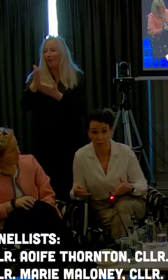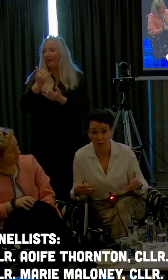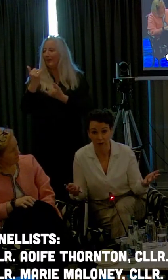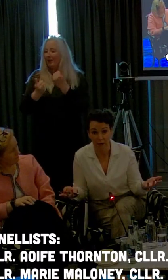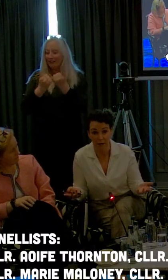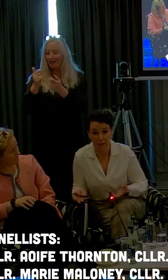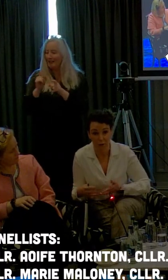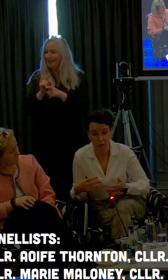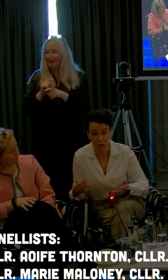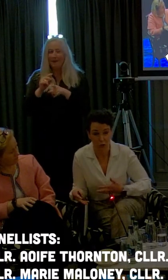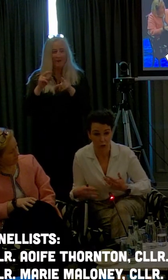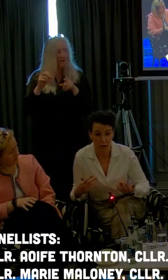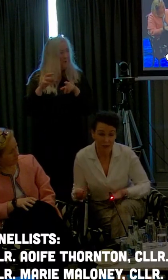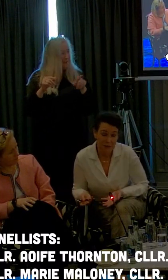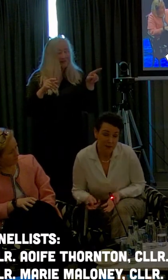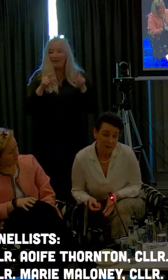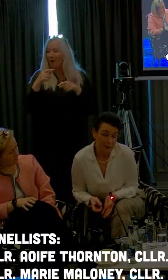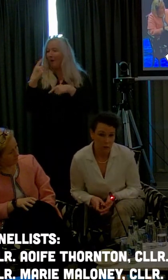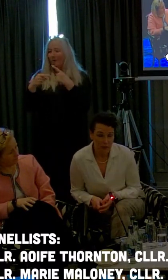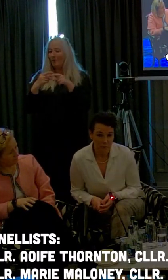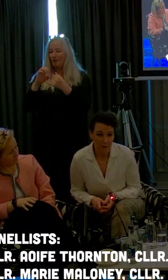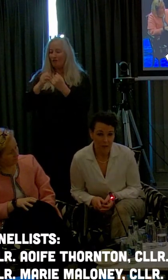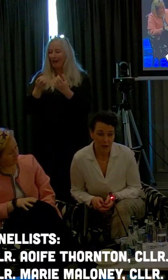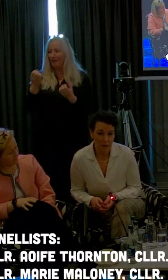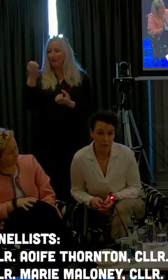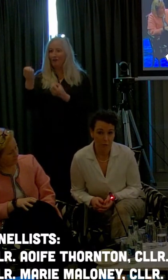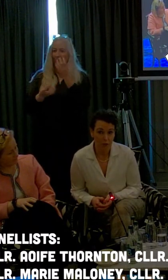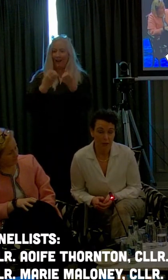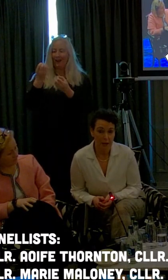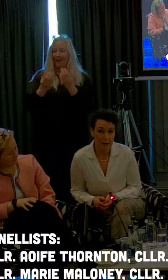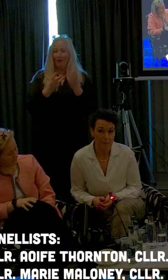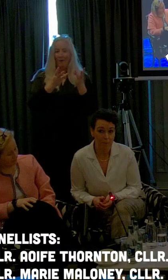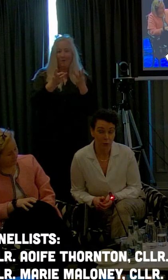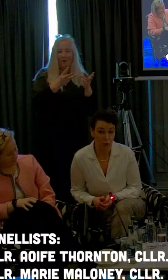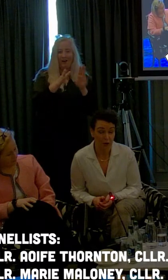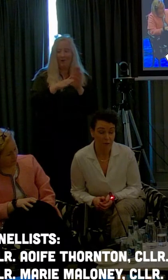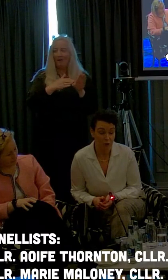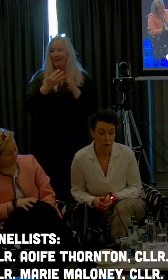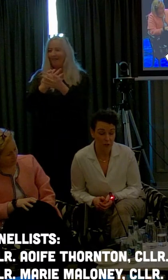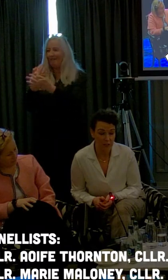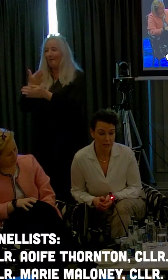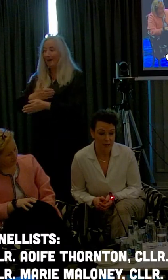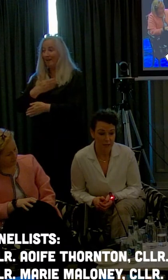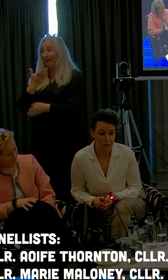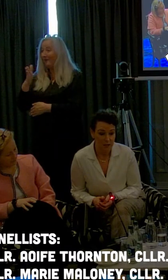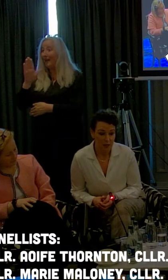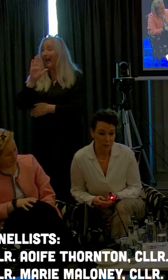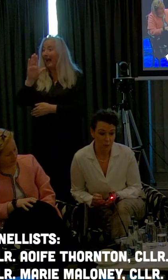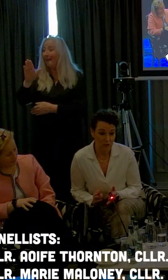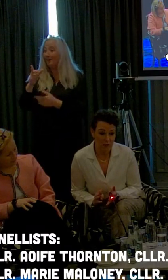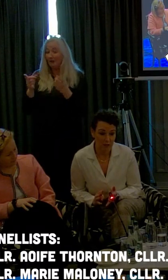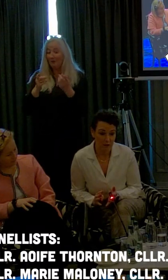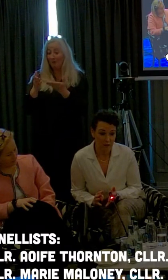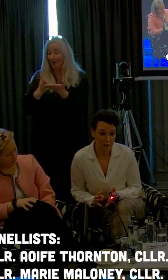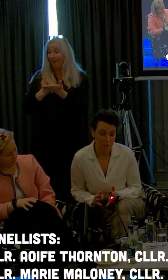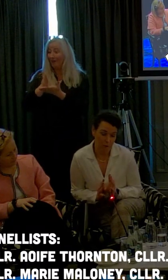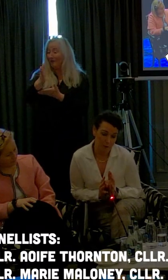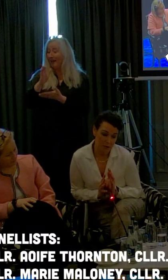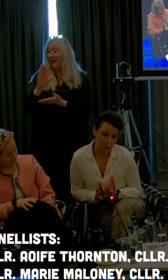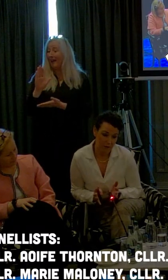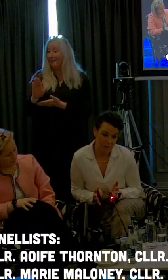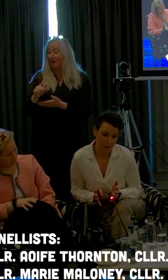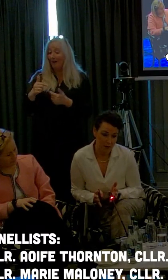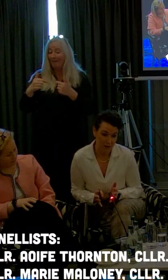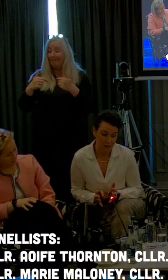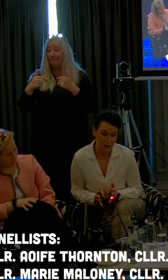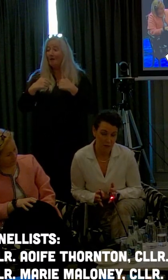like Norma or anyone else who's trying to juggle, you know, that family life, but you have to do it. And I suppose for me,